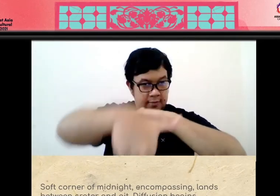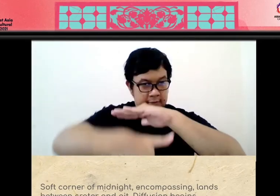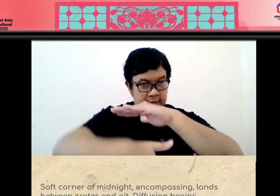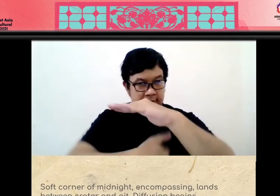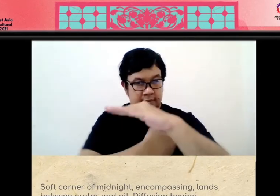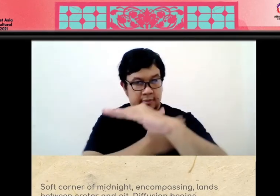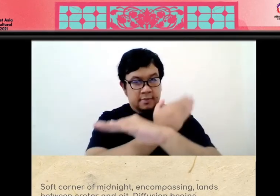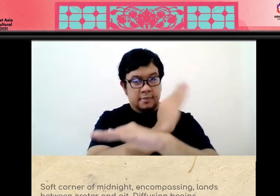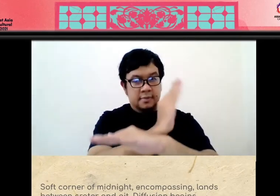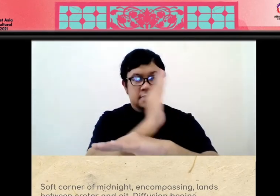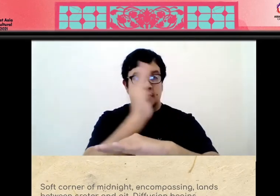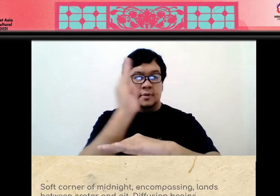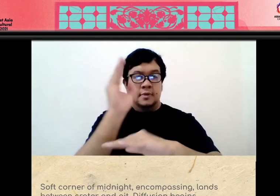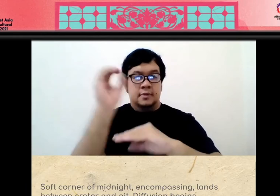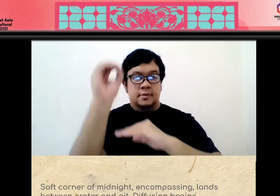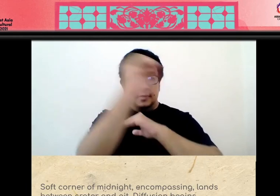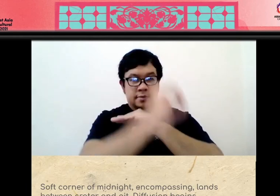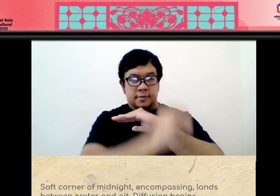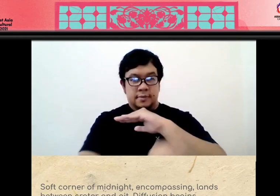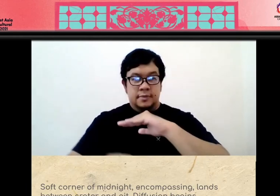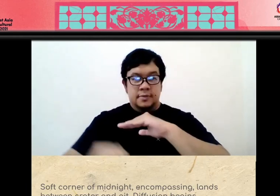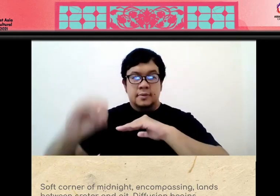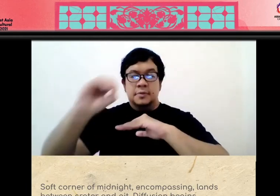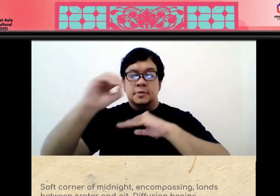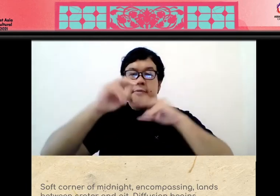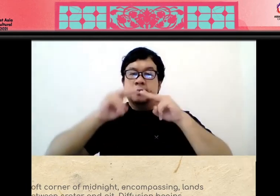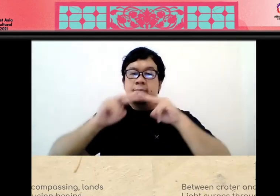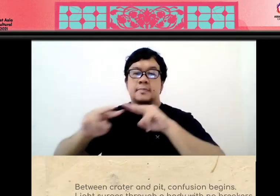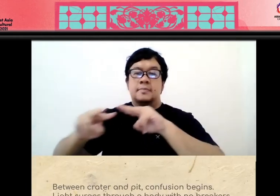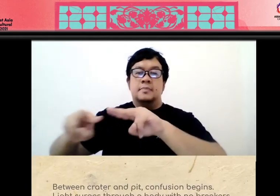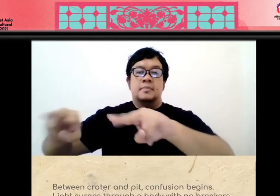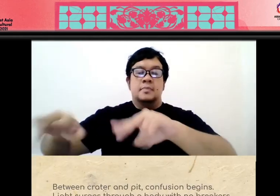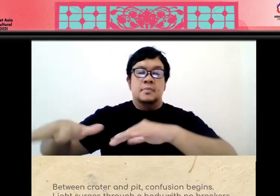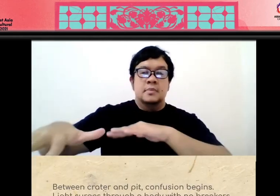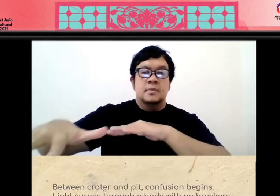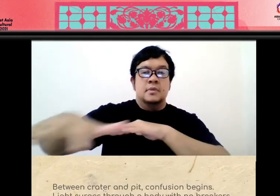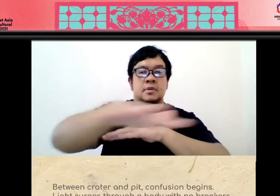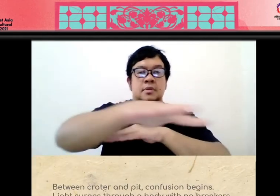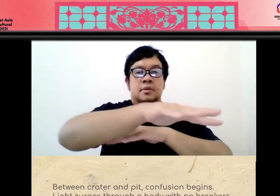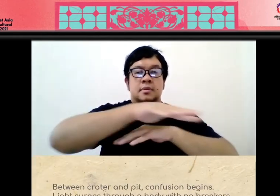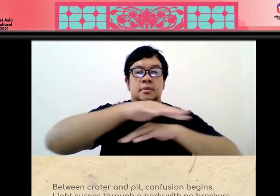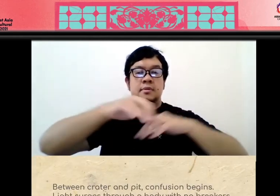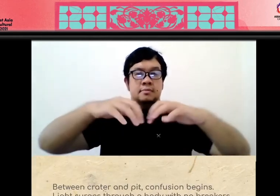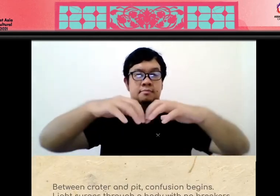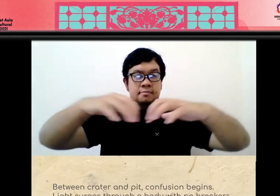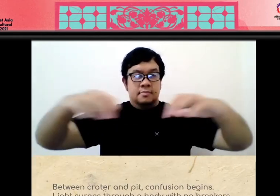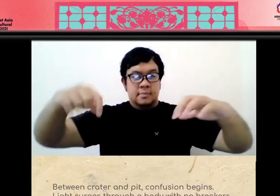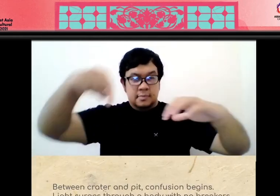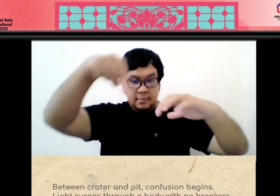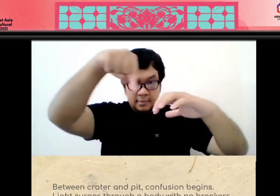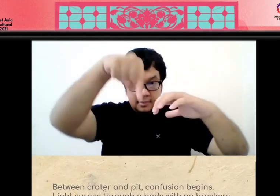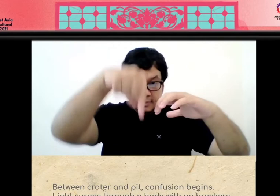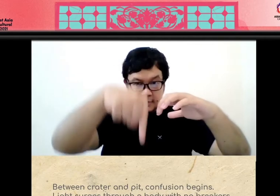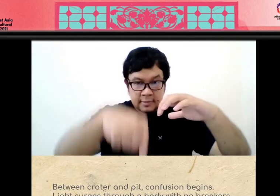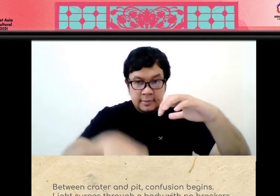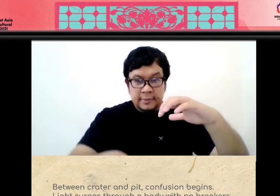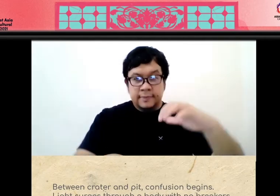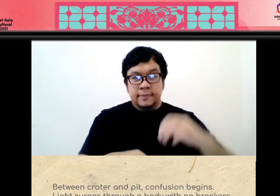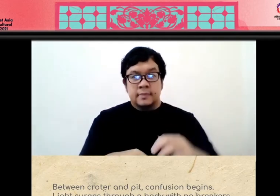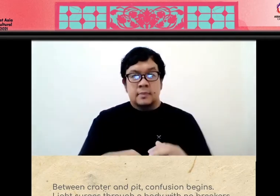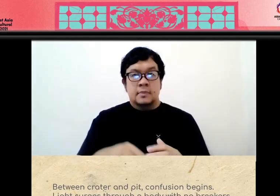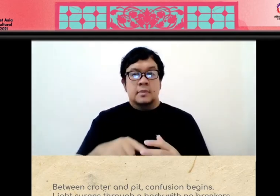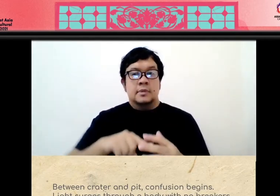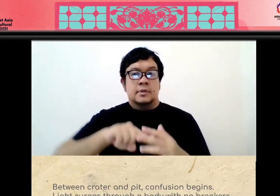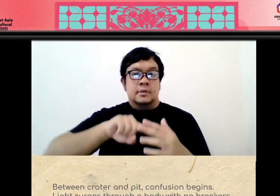pit, diffusion begins. Between crater and pit, confusion begins. Light